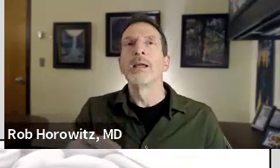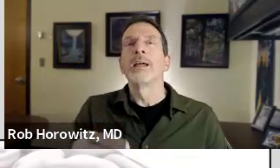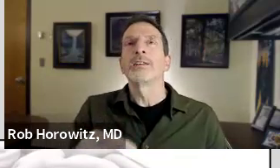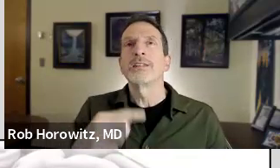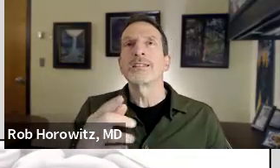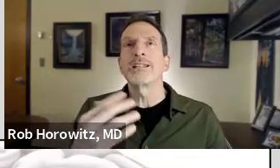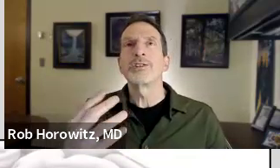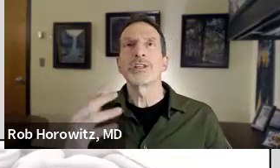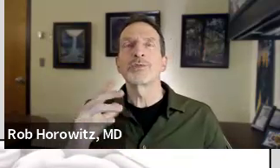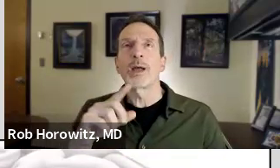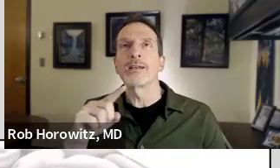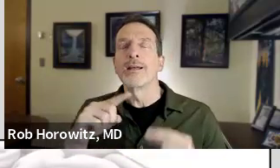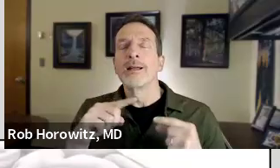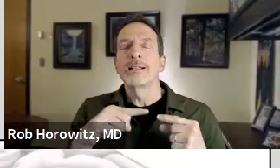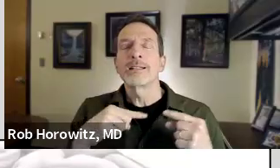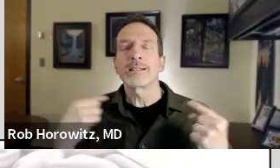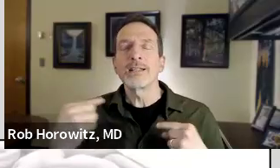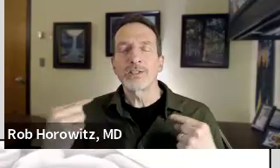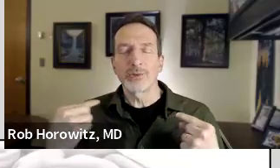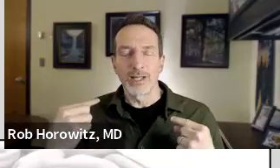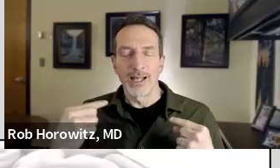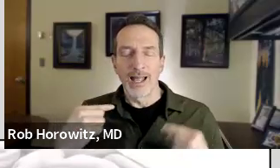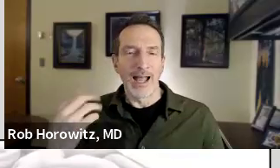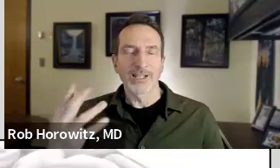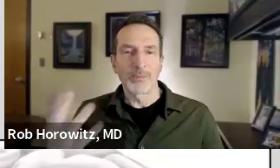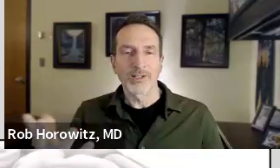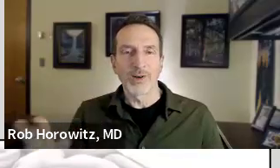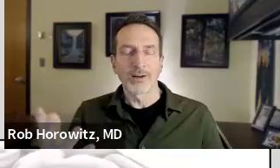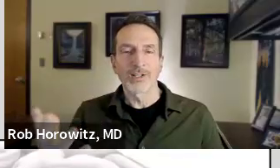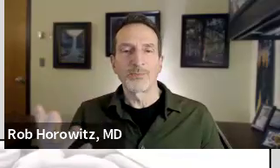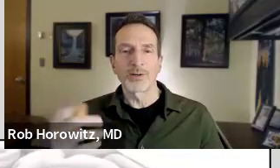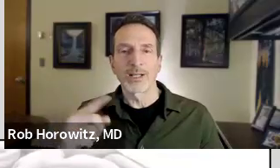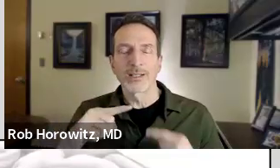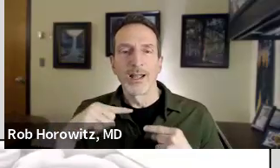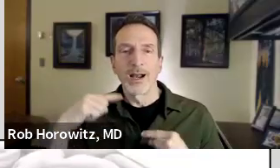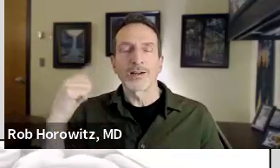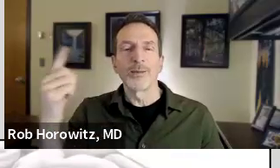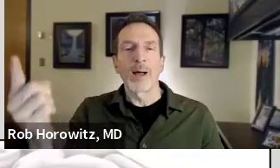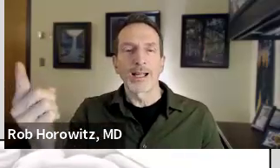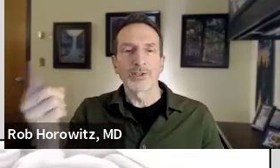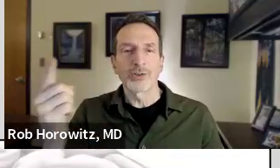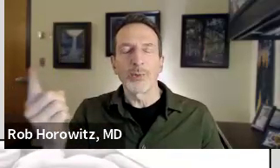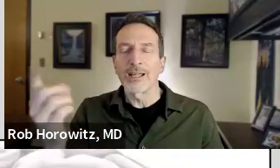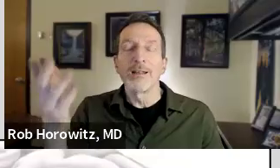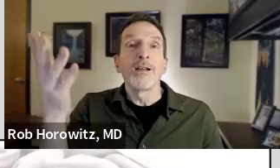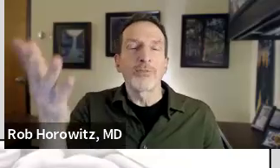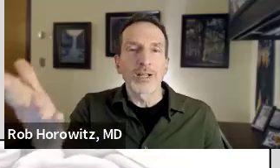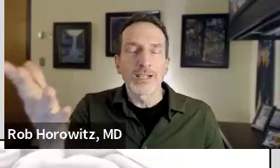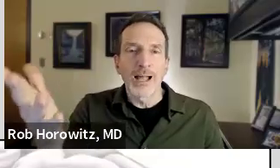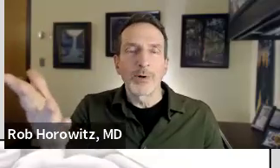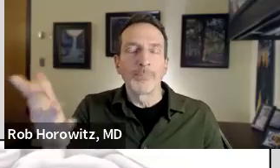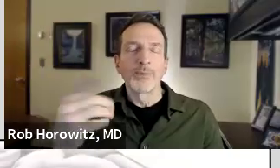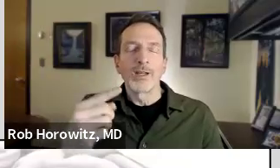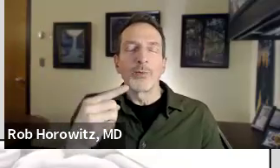this. Synesthesia is when sensory aspects of our experience are combined so that we can,